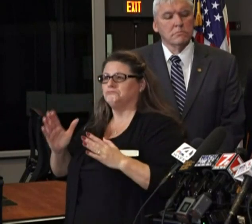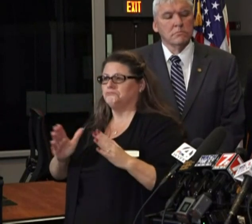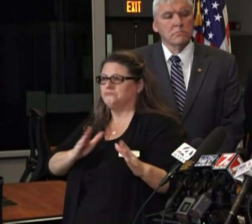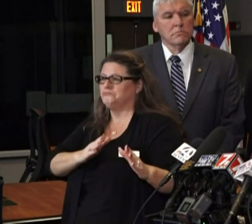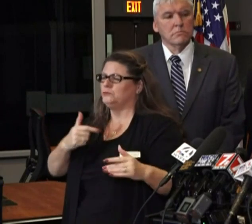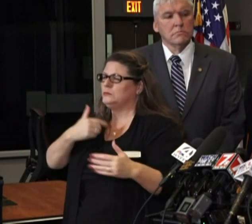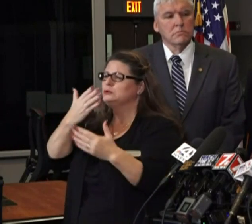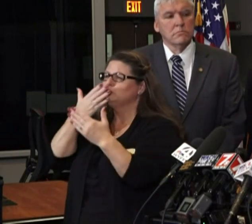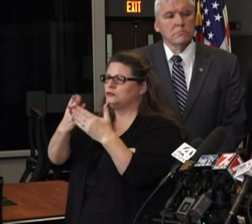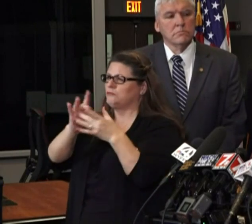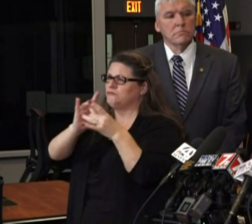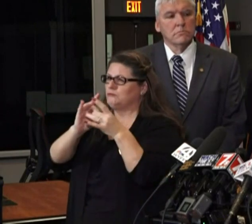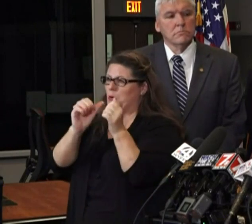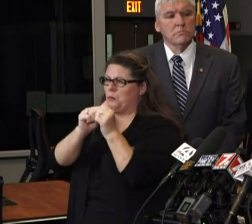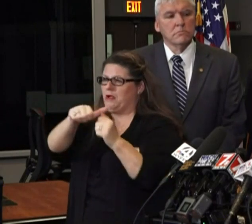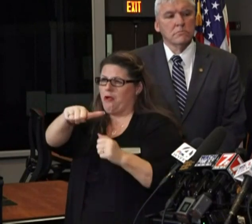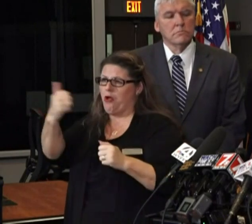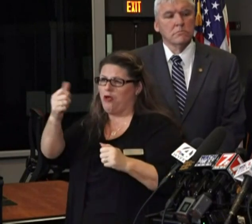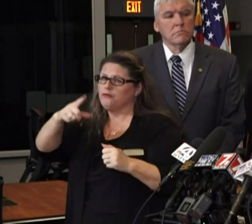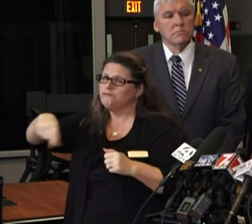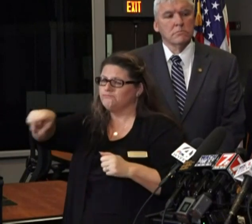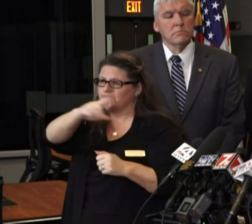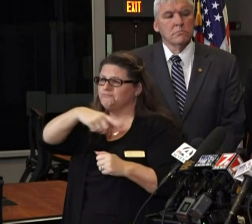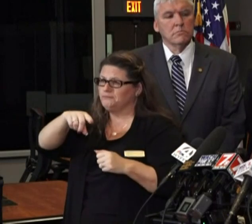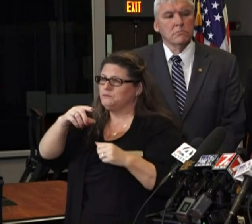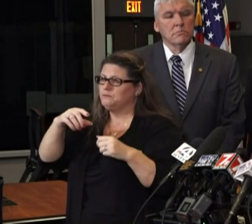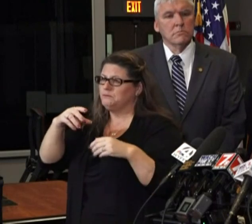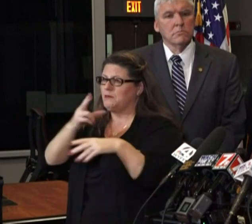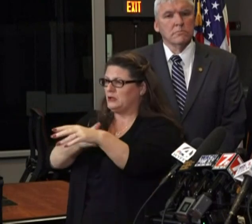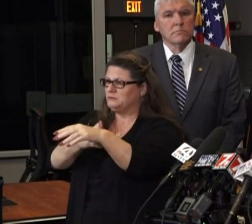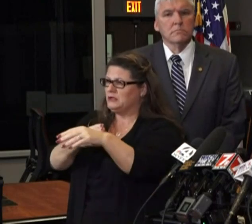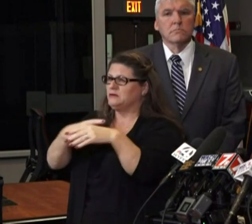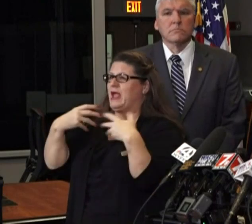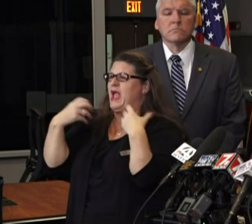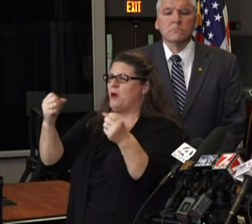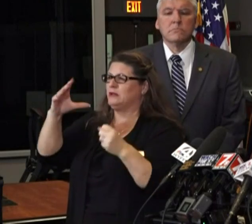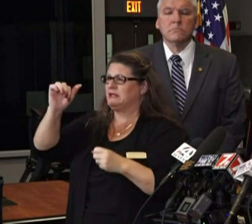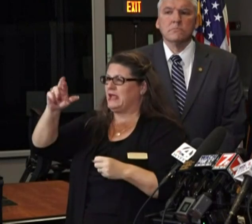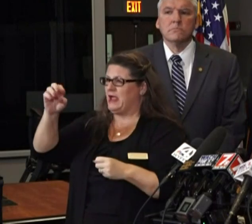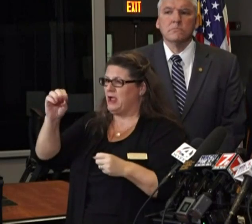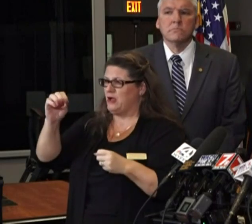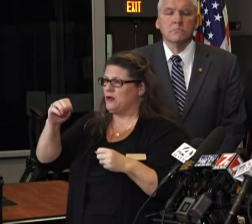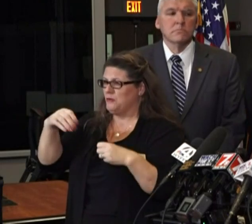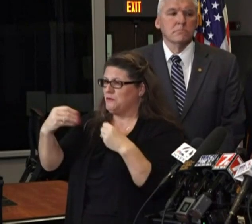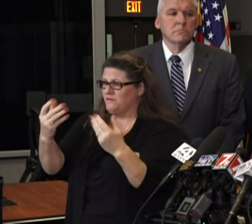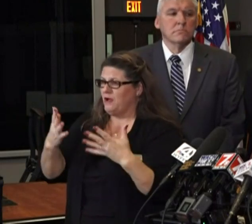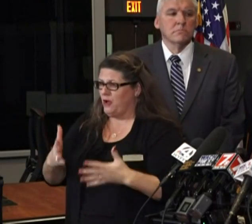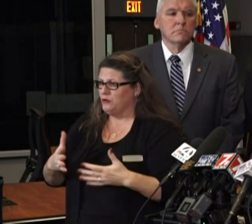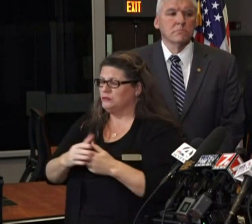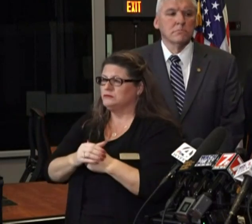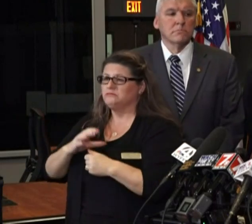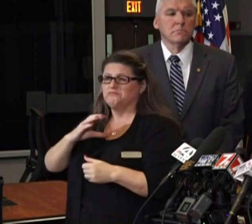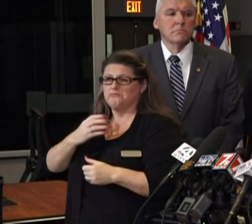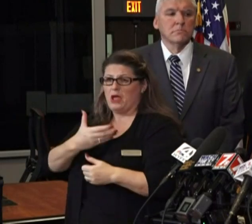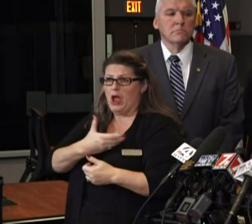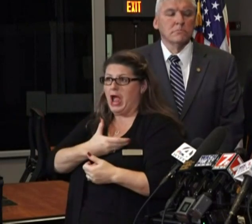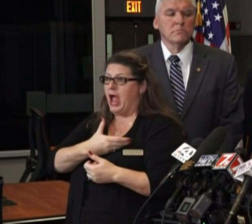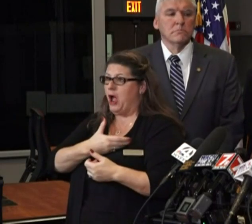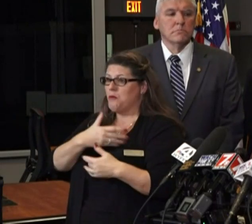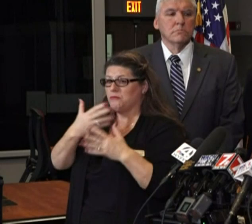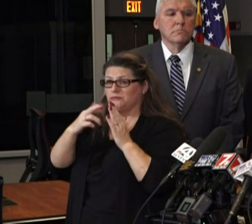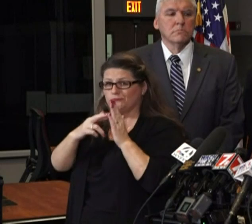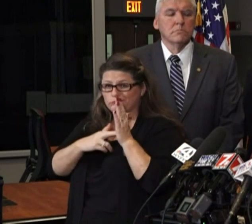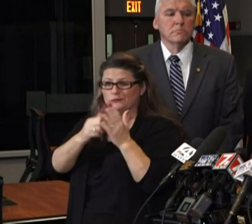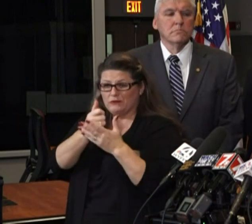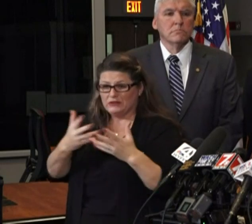years. I also want to reaffirm to the public that our planning and preparations have created a system that is working. The